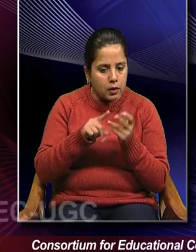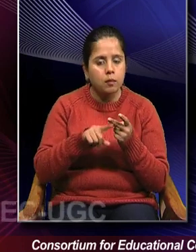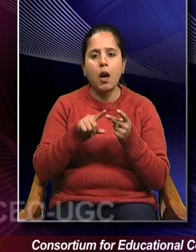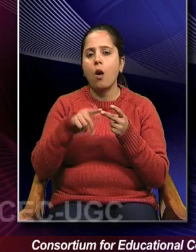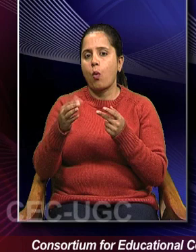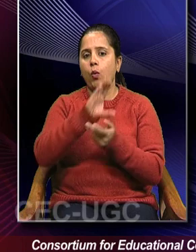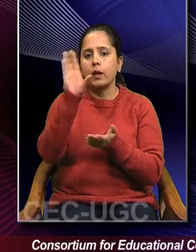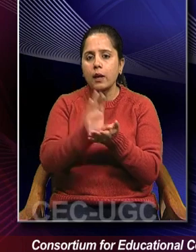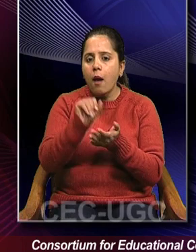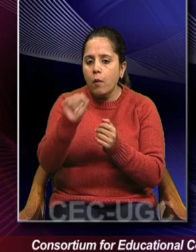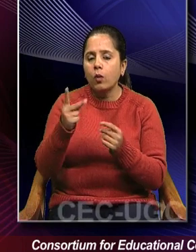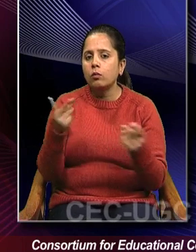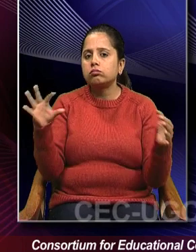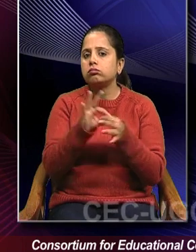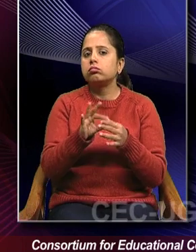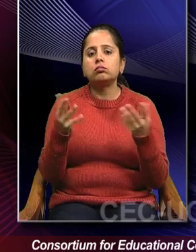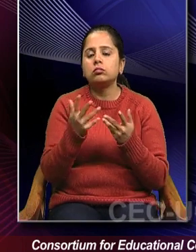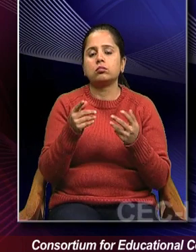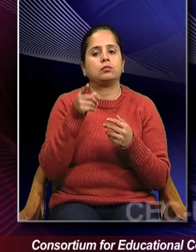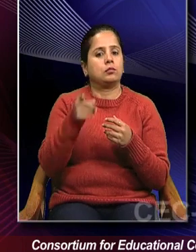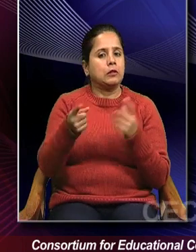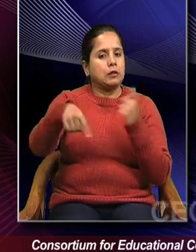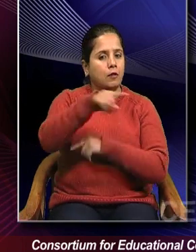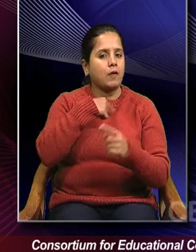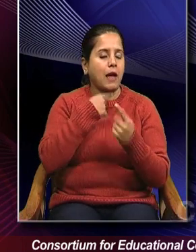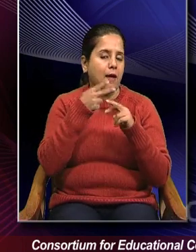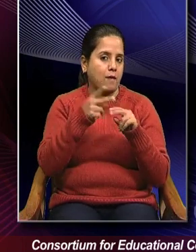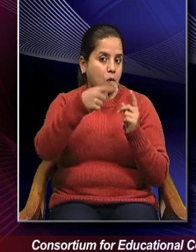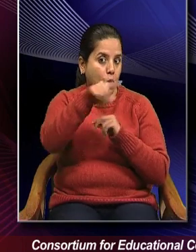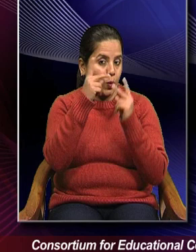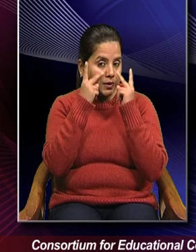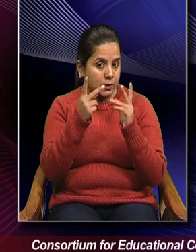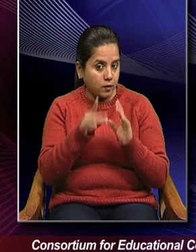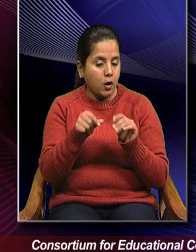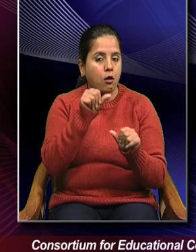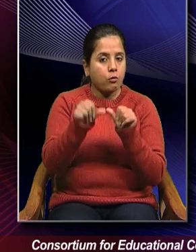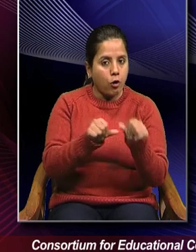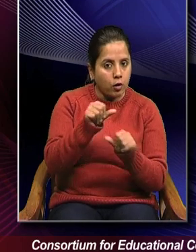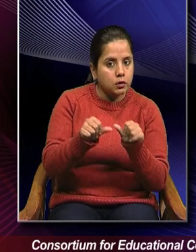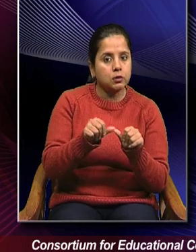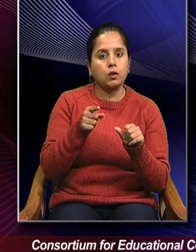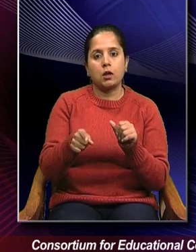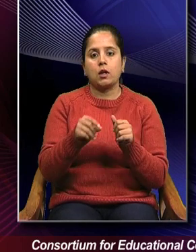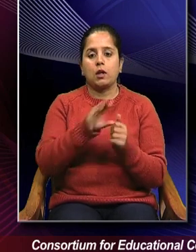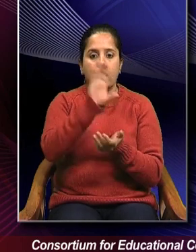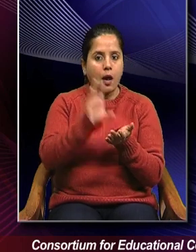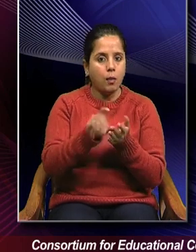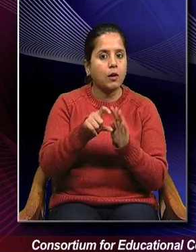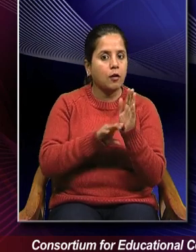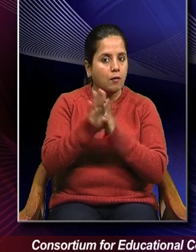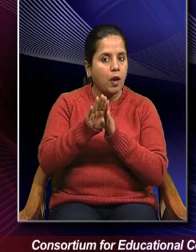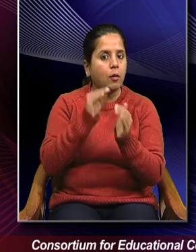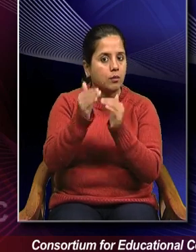well. So, in that context, when we see that kind of a process of the capitalist development